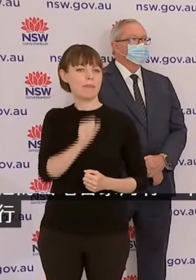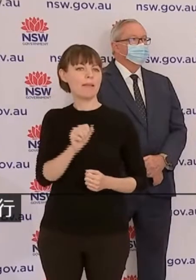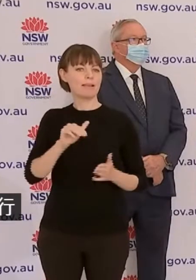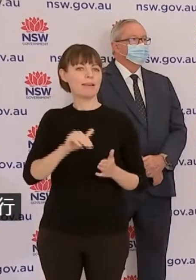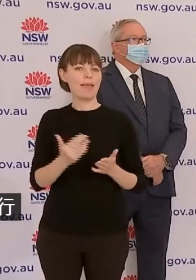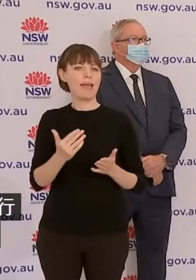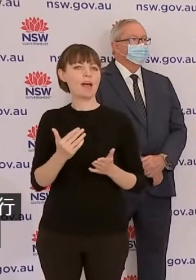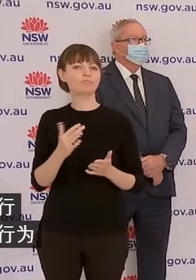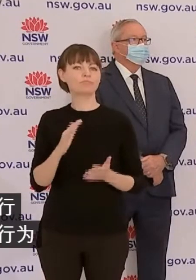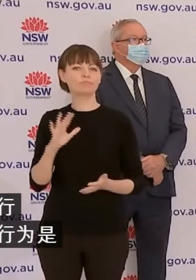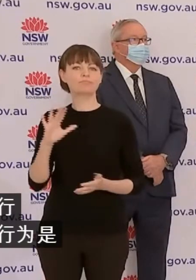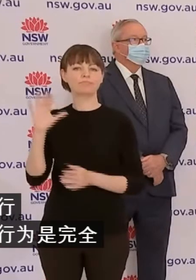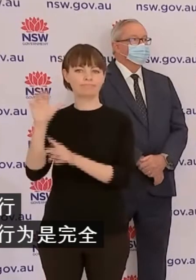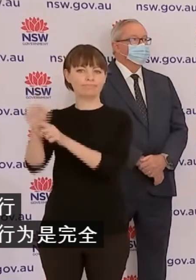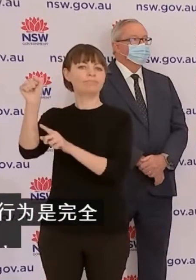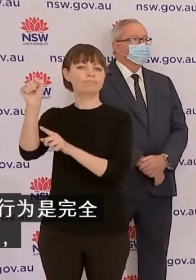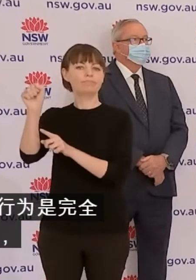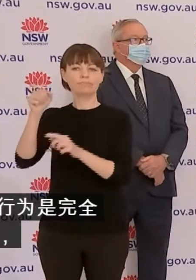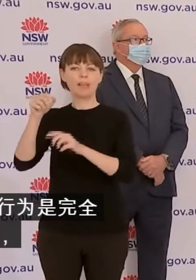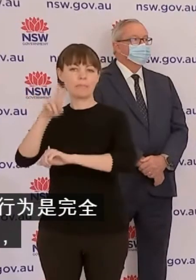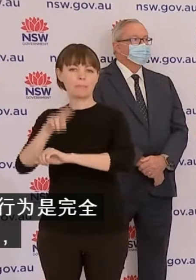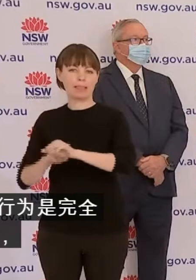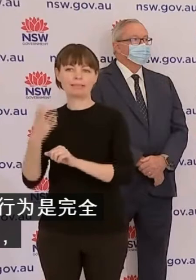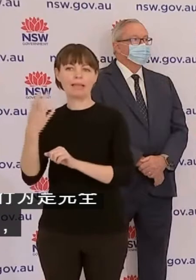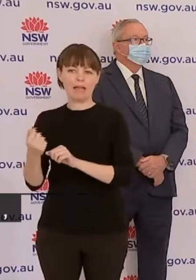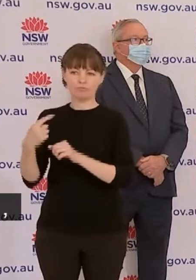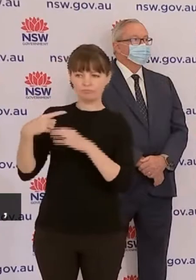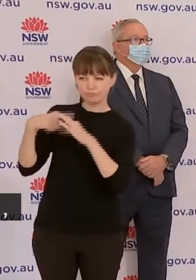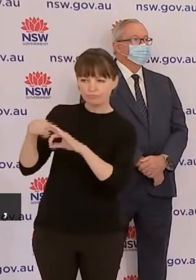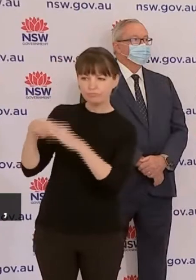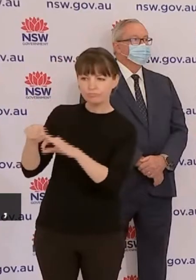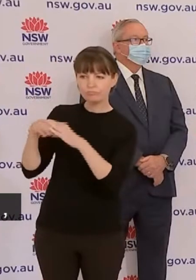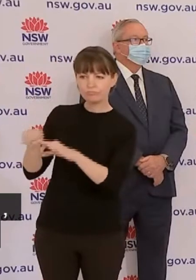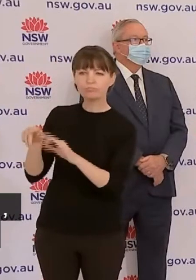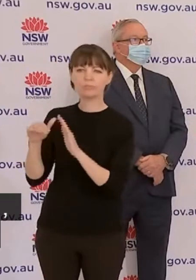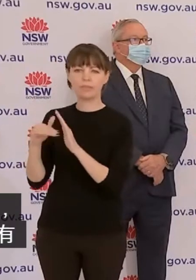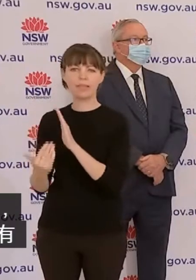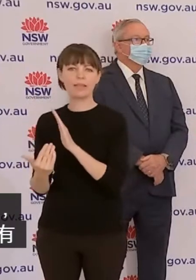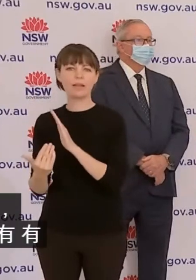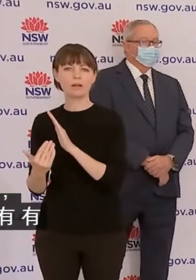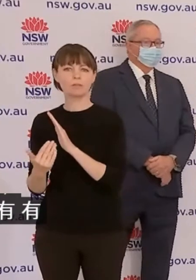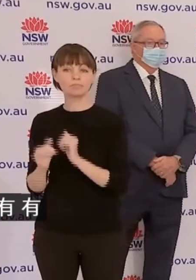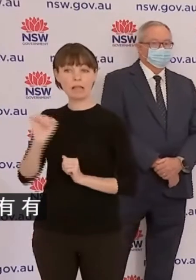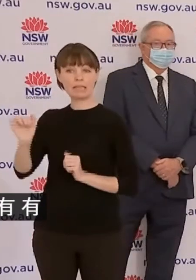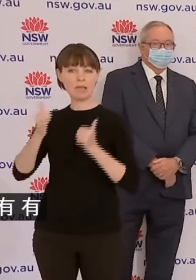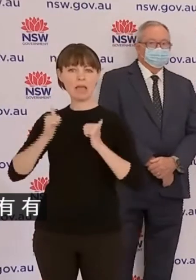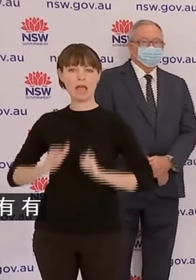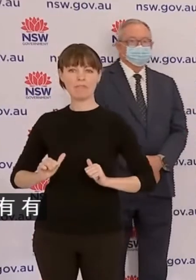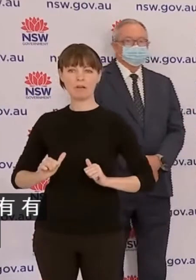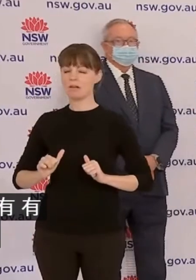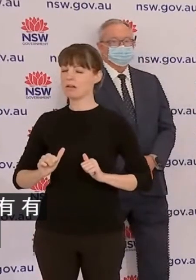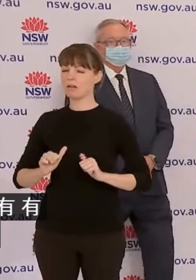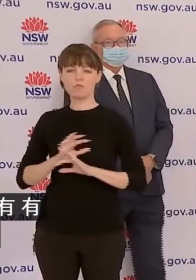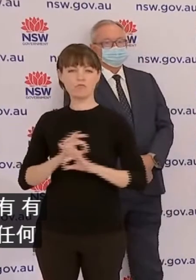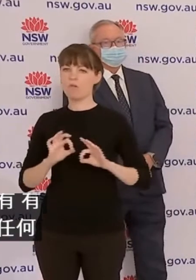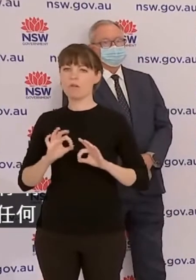the inquiries. The behaviour is totally unacceptable. No one would say that there is any reason to behave